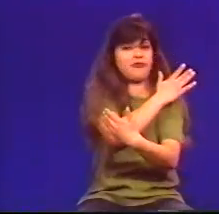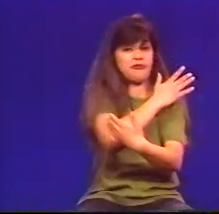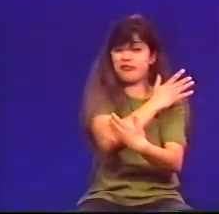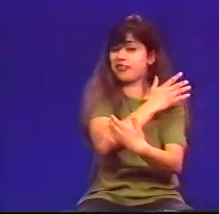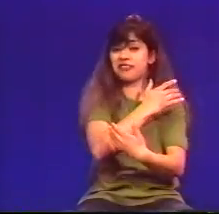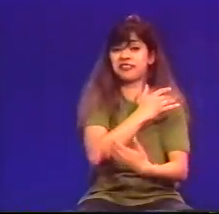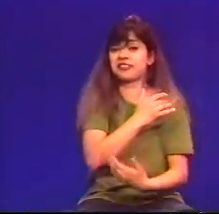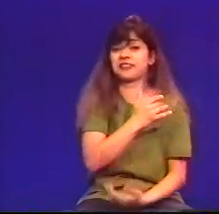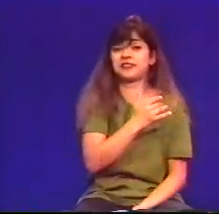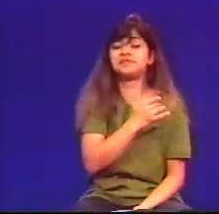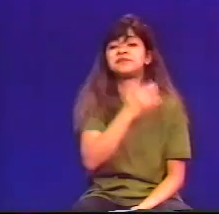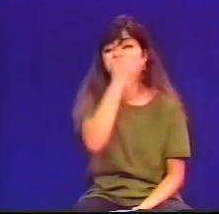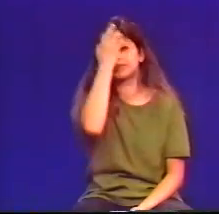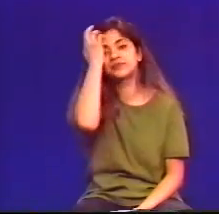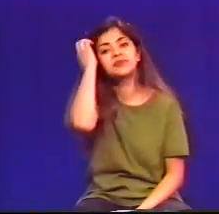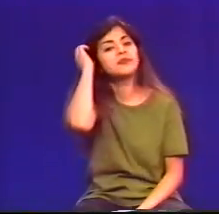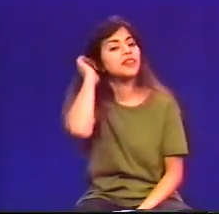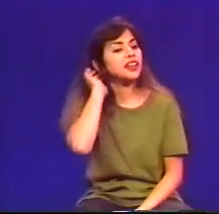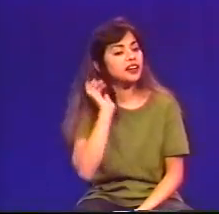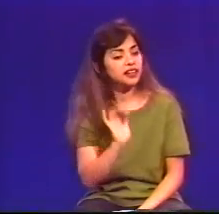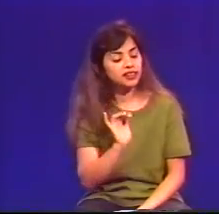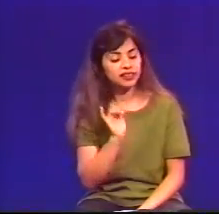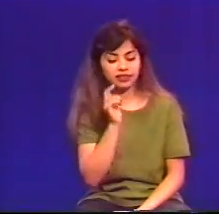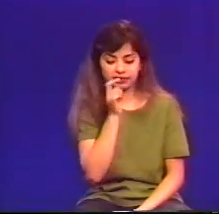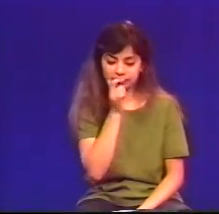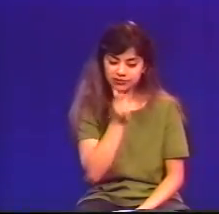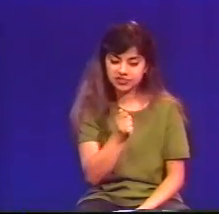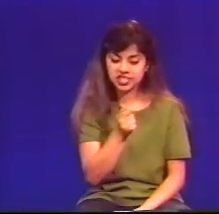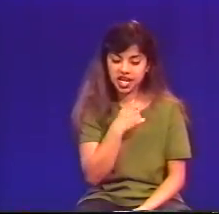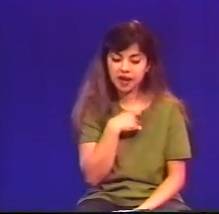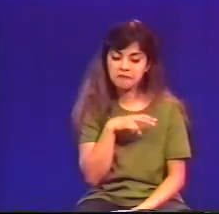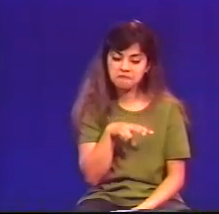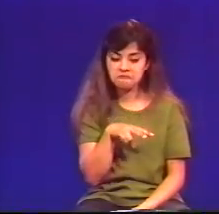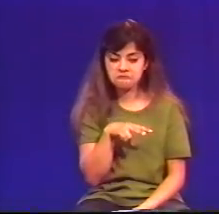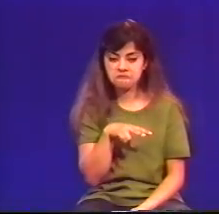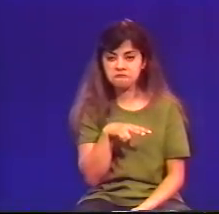count off a half a dozen rules that interpreters were expected to follow that I had never heard of before.